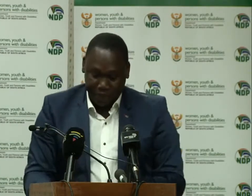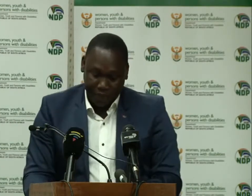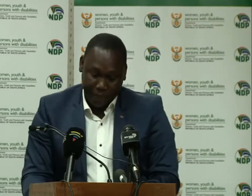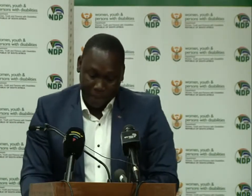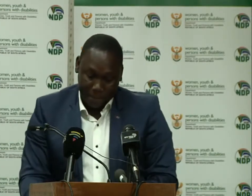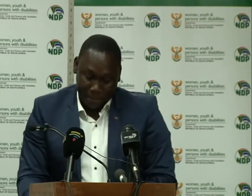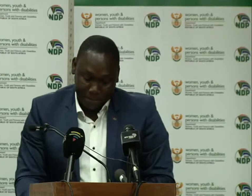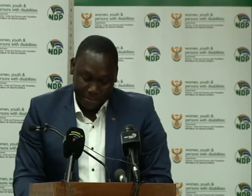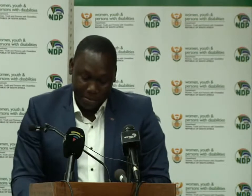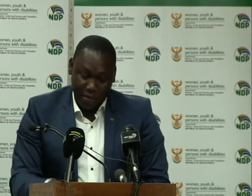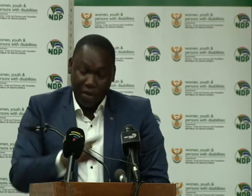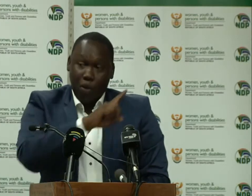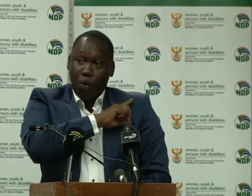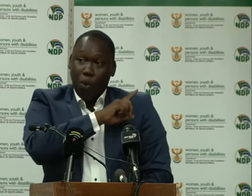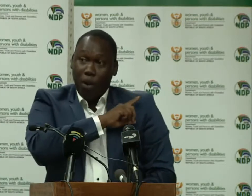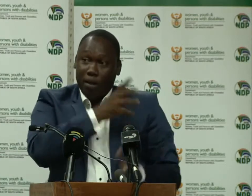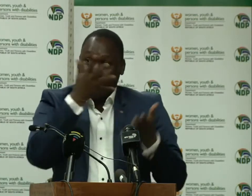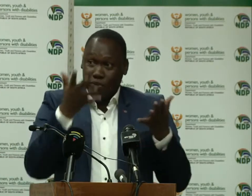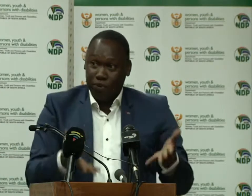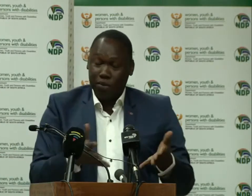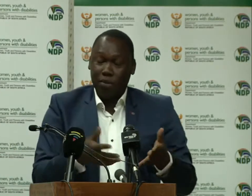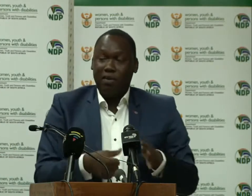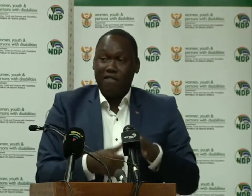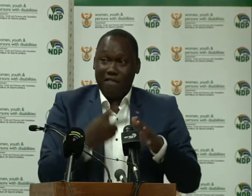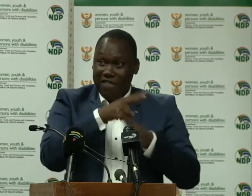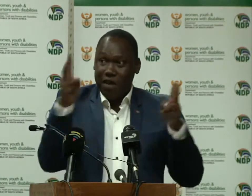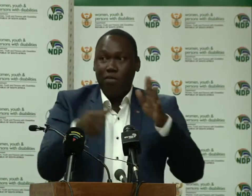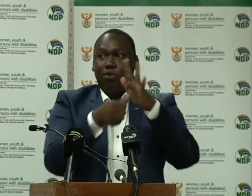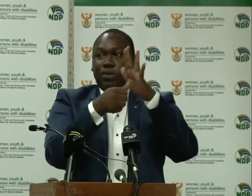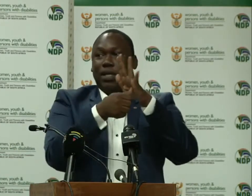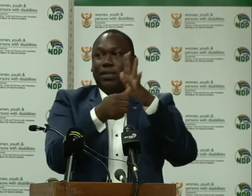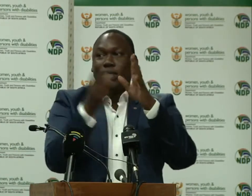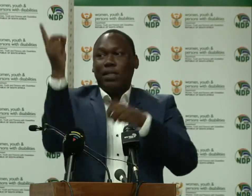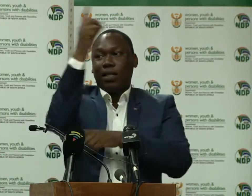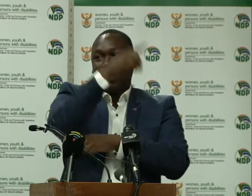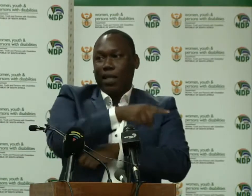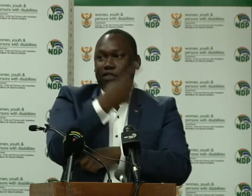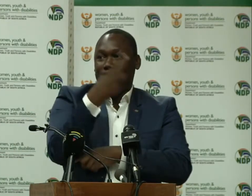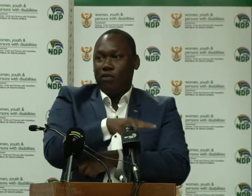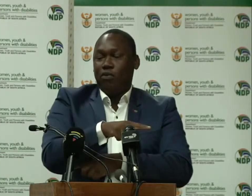That's why I was requested to come and stand here. Why?